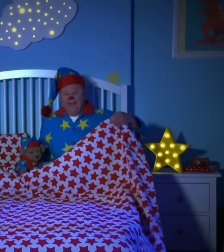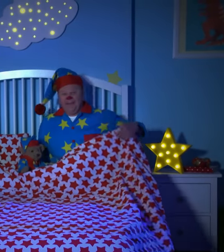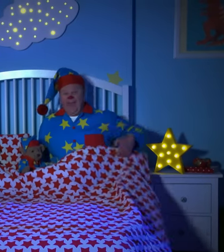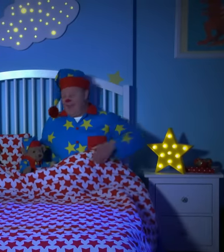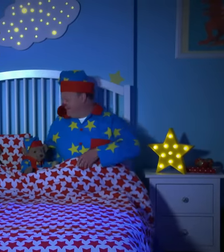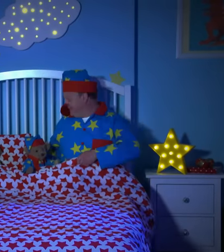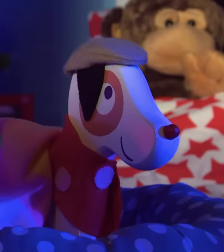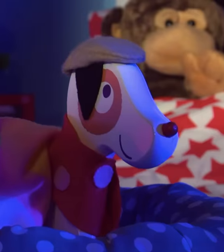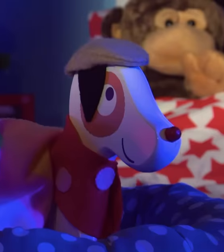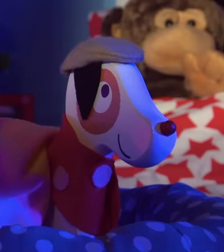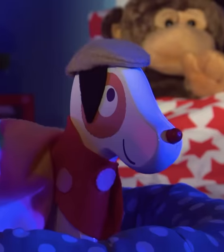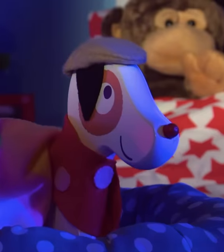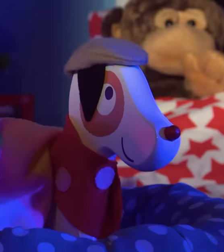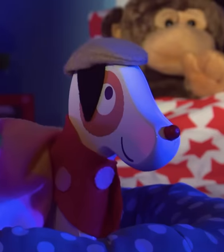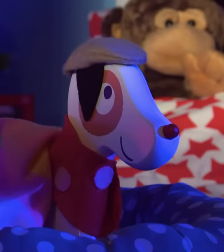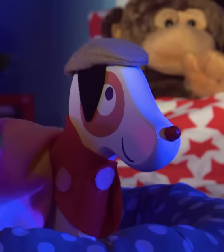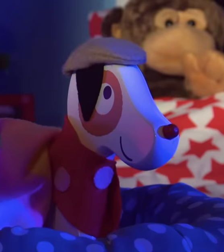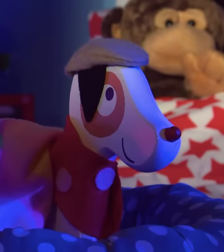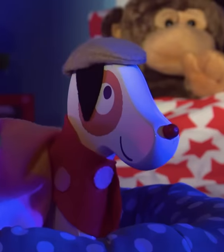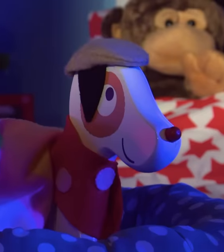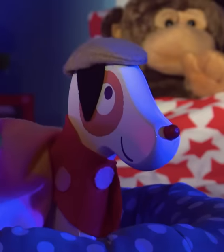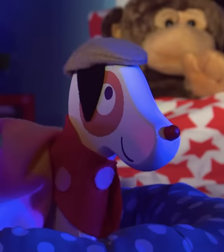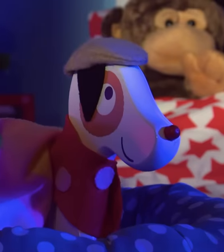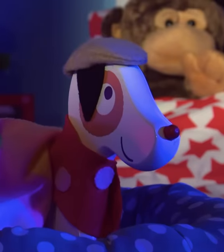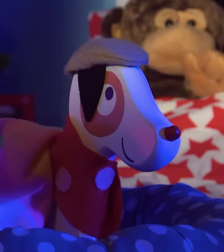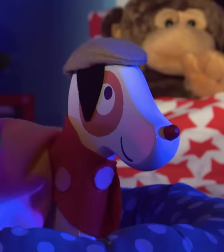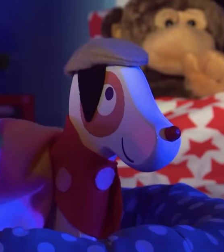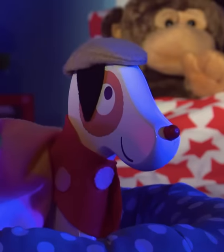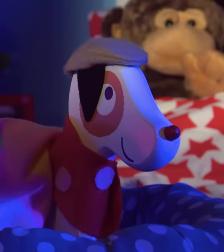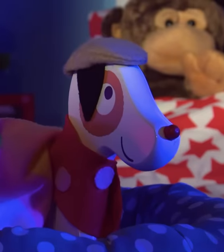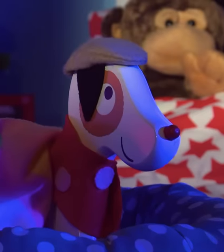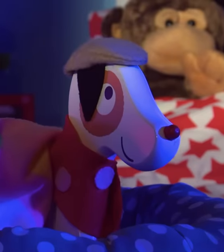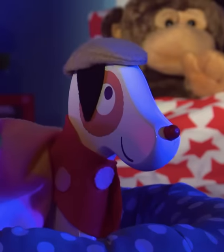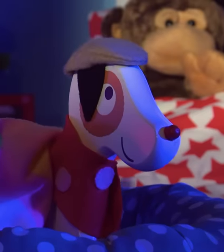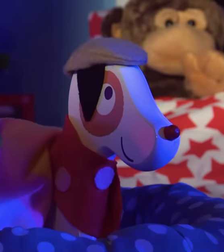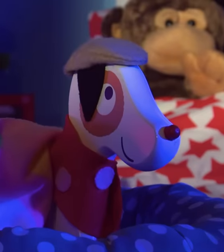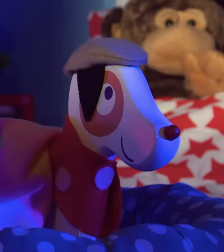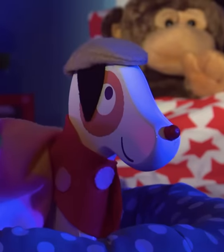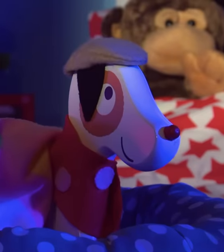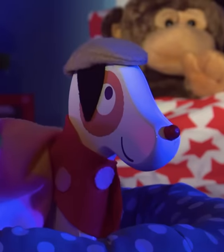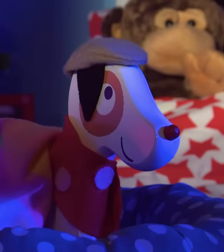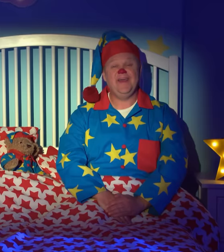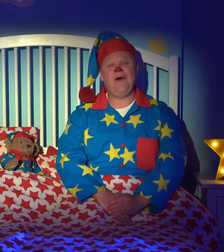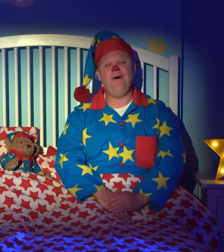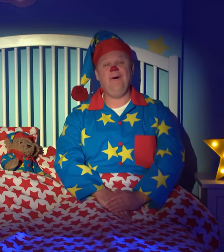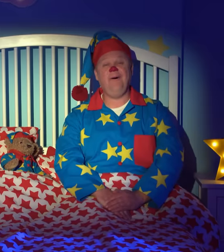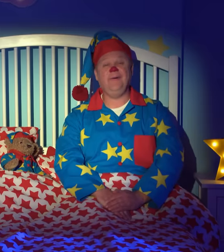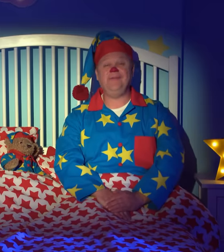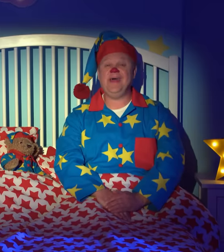Oh, yes, I think you're right. Perhaps a song could help everyone get to sleep. Oh, that's